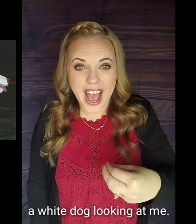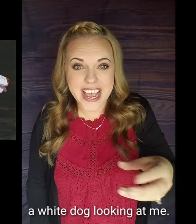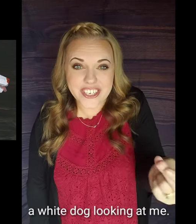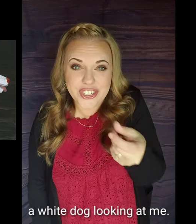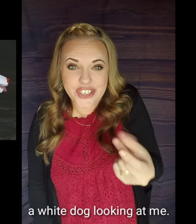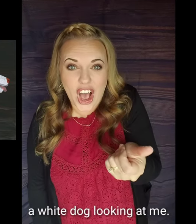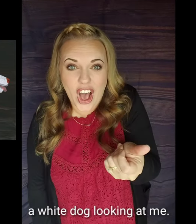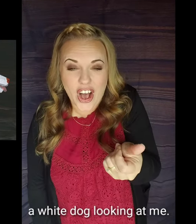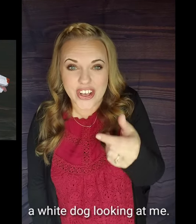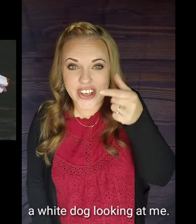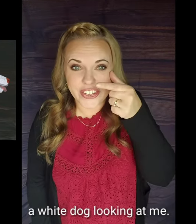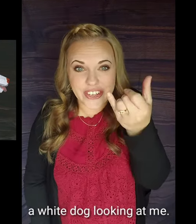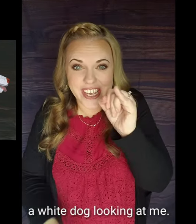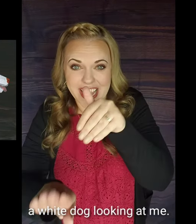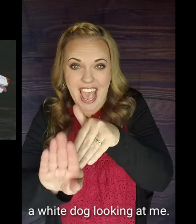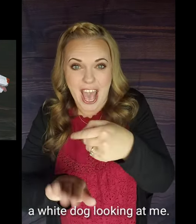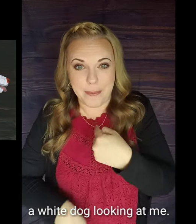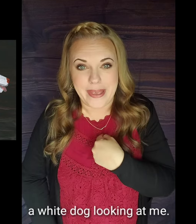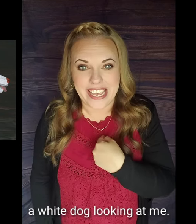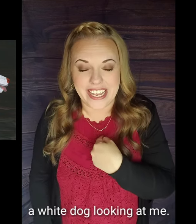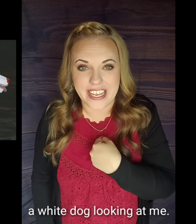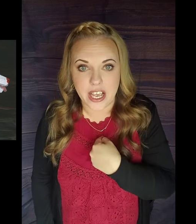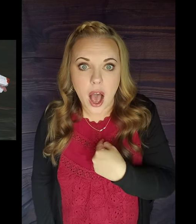white dog looking at me.